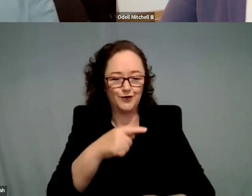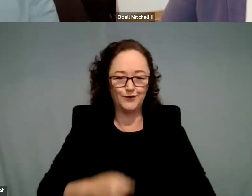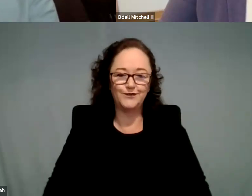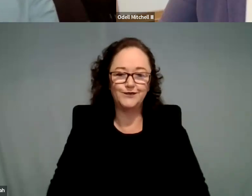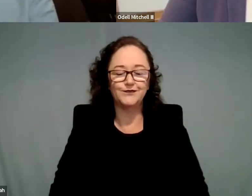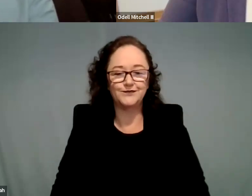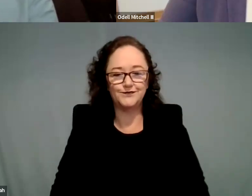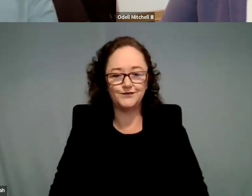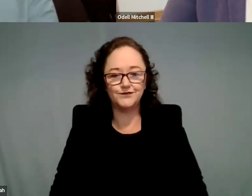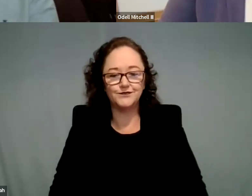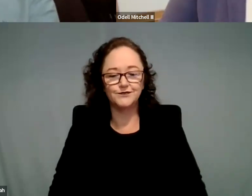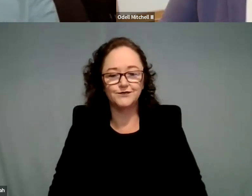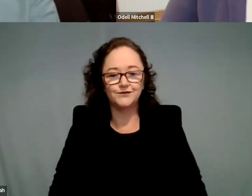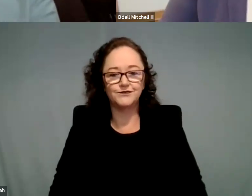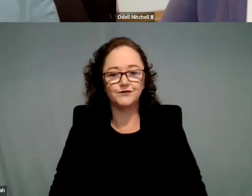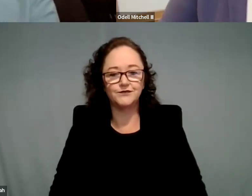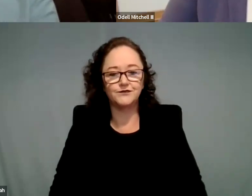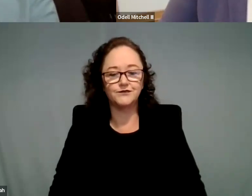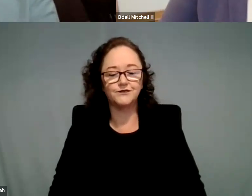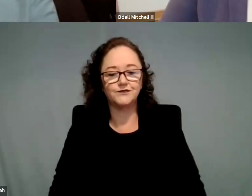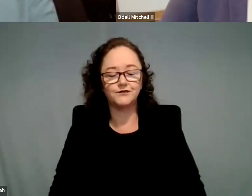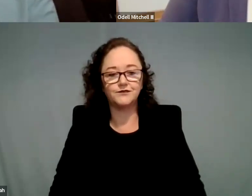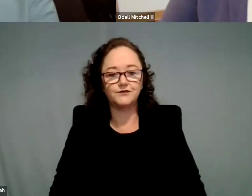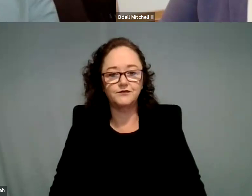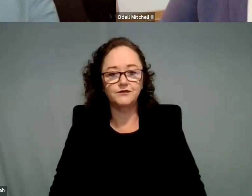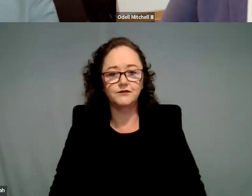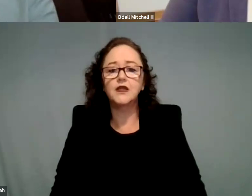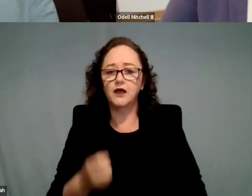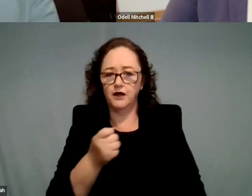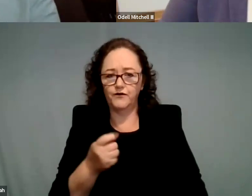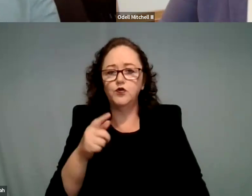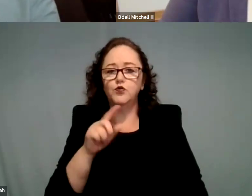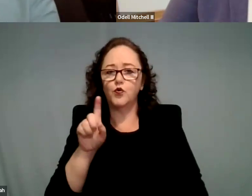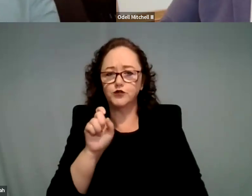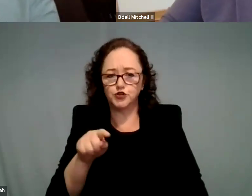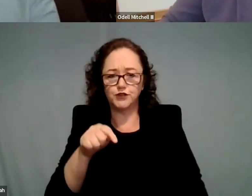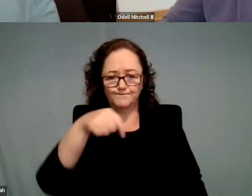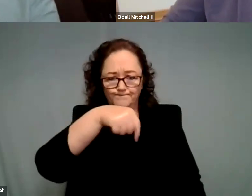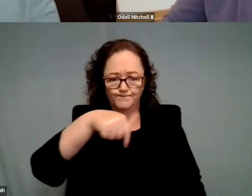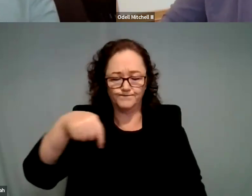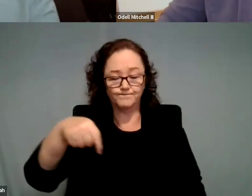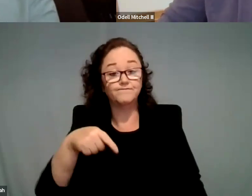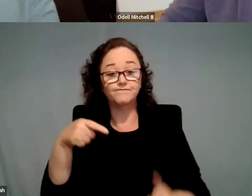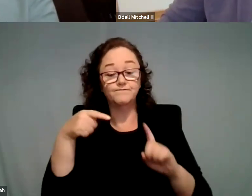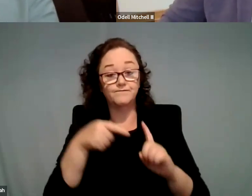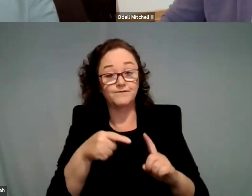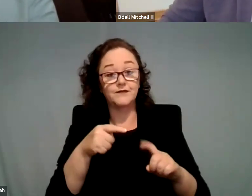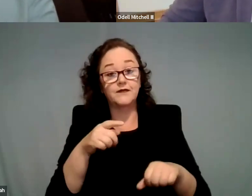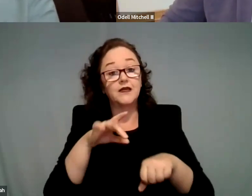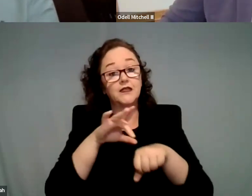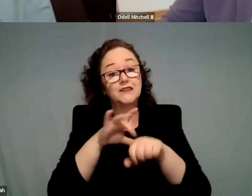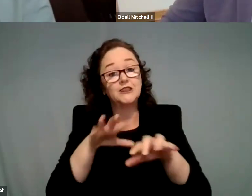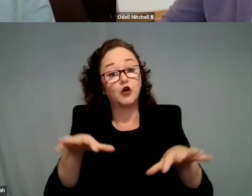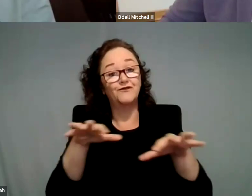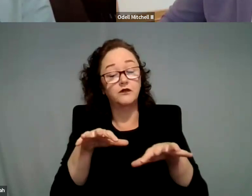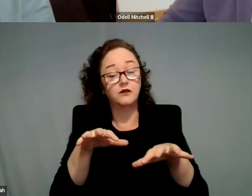your preference is. I see there's a question here about like geographies. And I wonder actually if